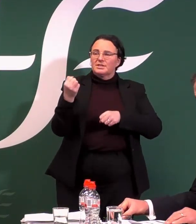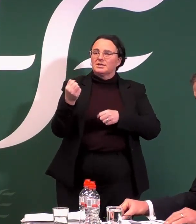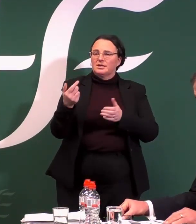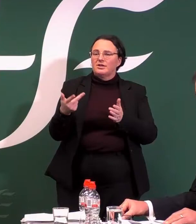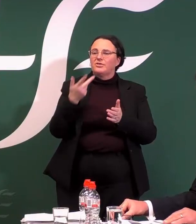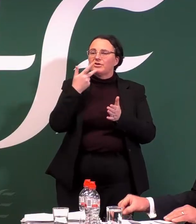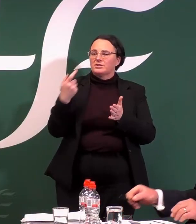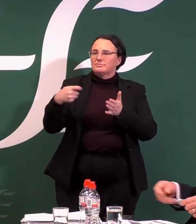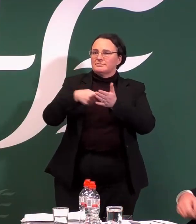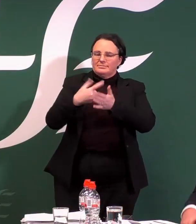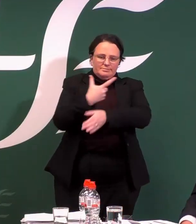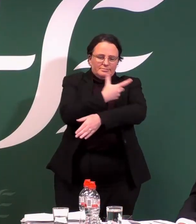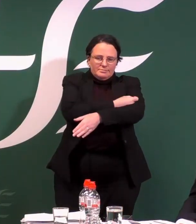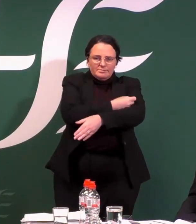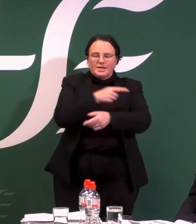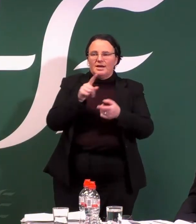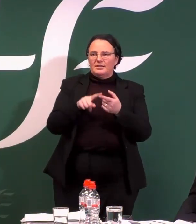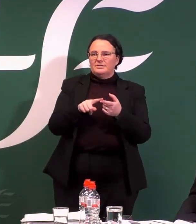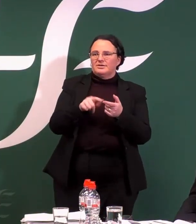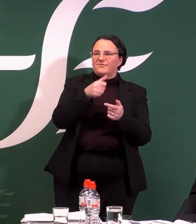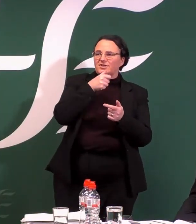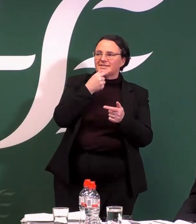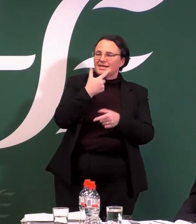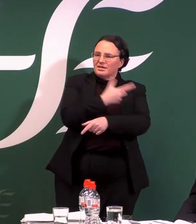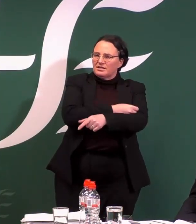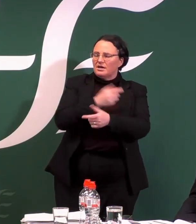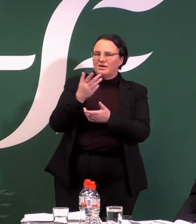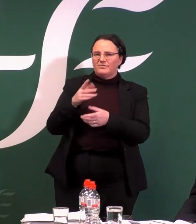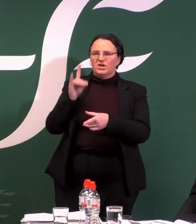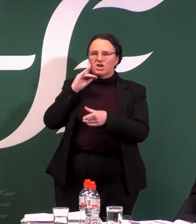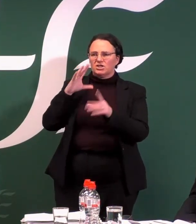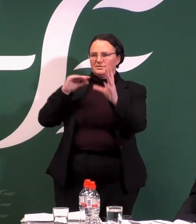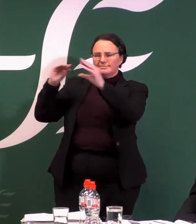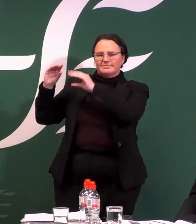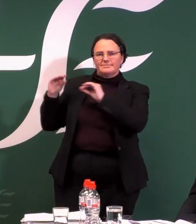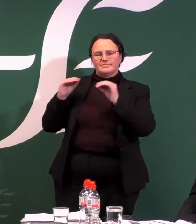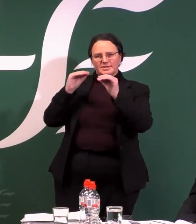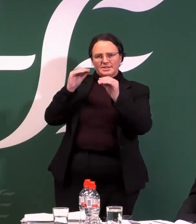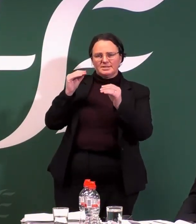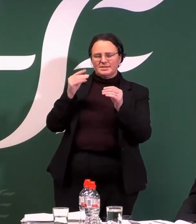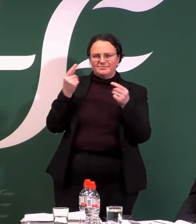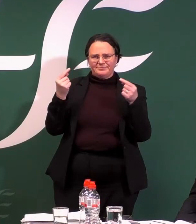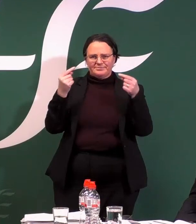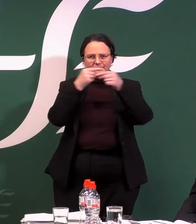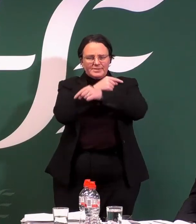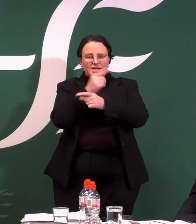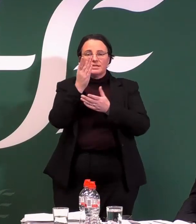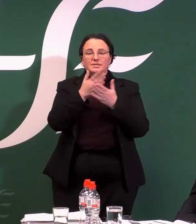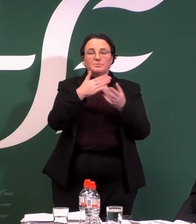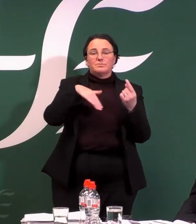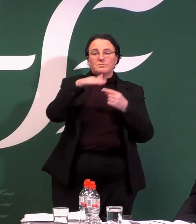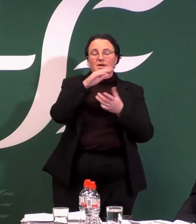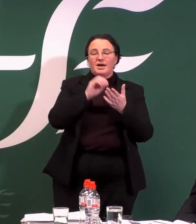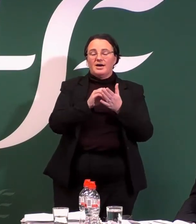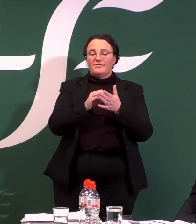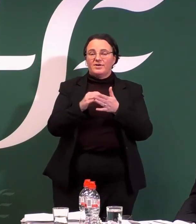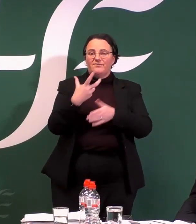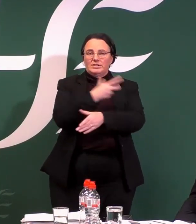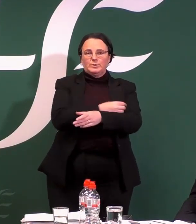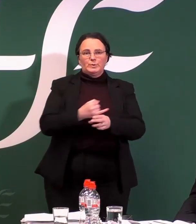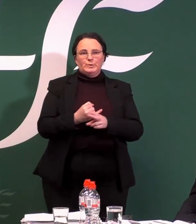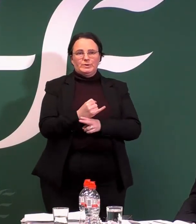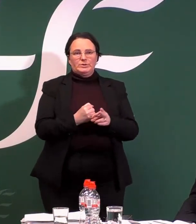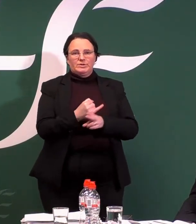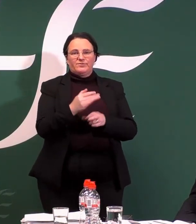and then the kind of primary vaccines, hearing anecdotal reports again against this kind of mismatch. In some places, there's kind of vaccinators who are idle waiting